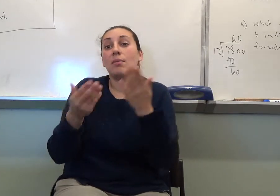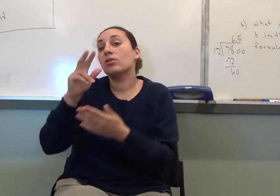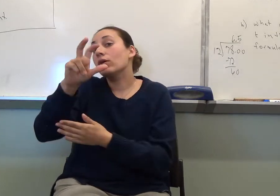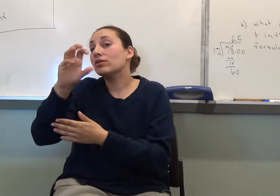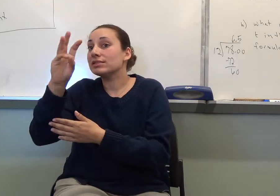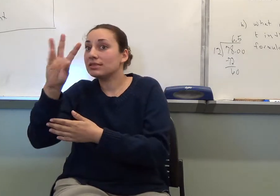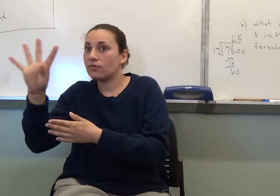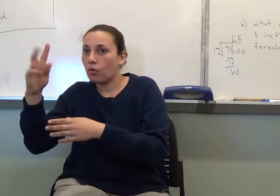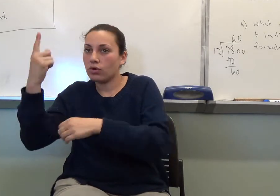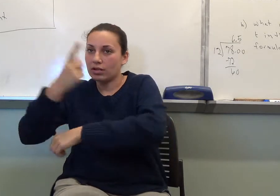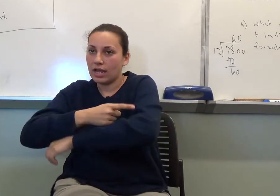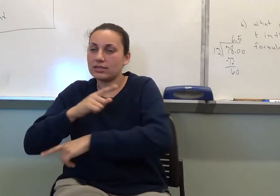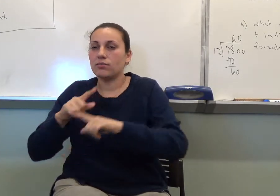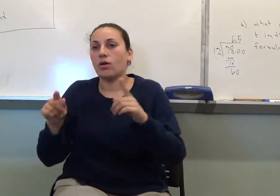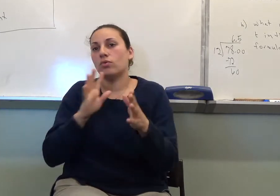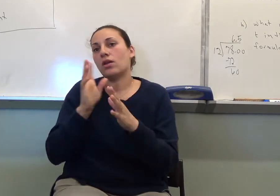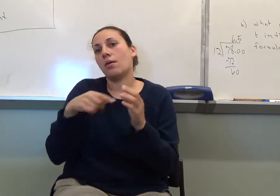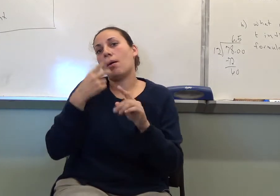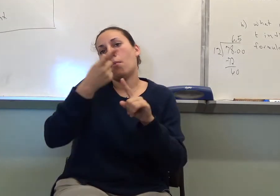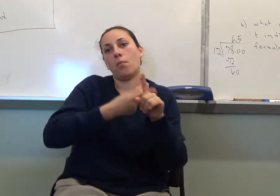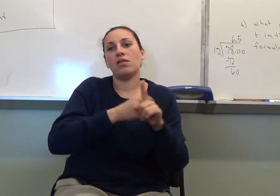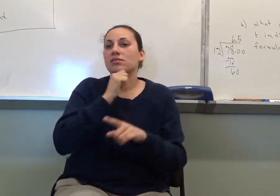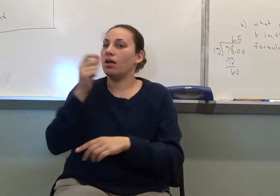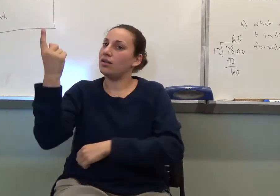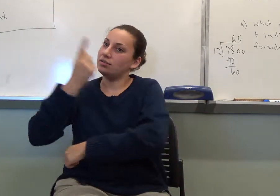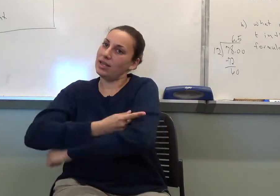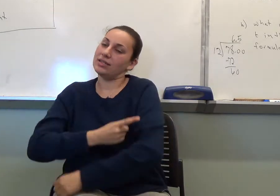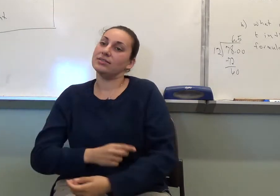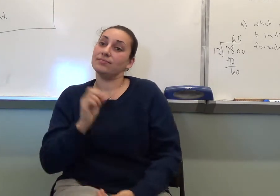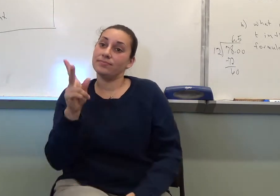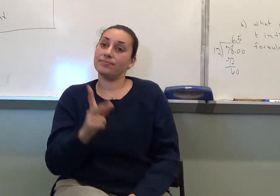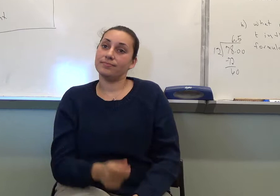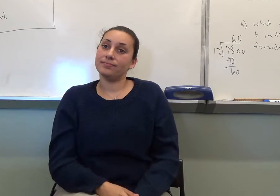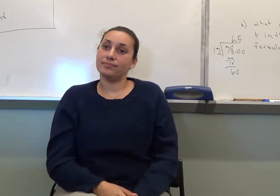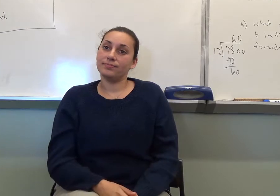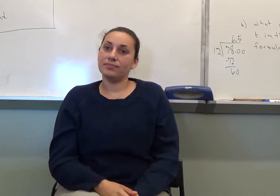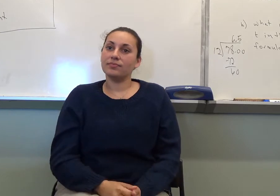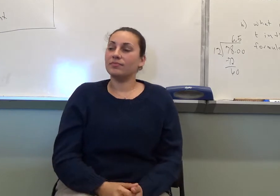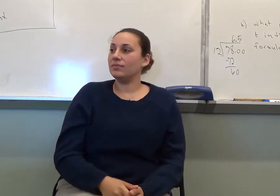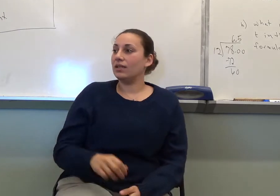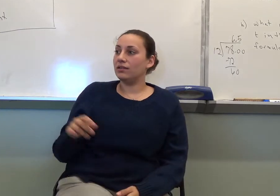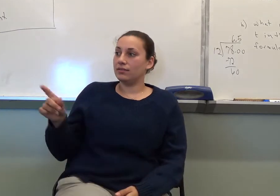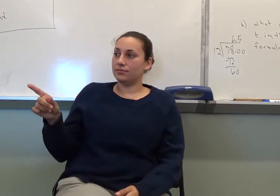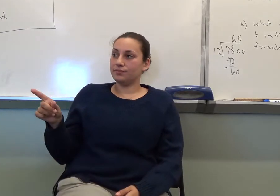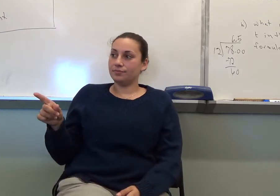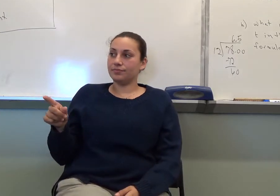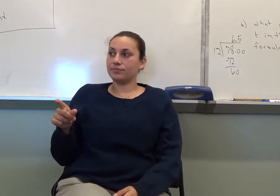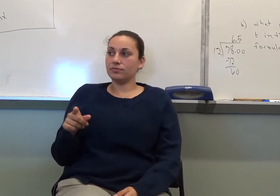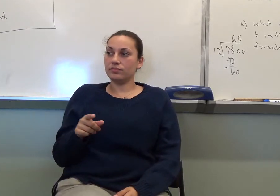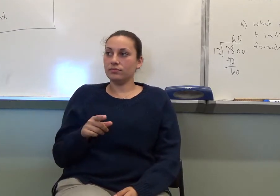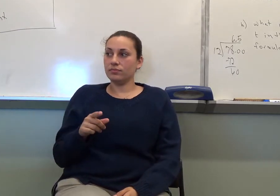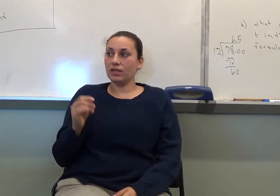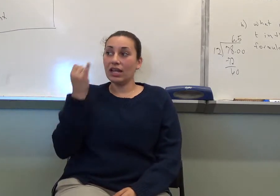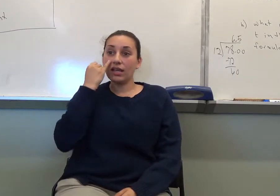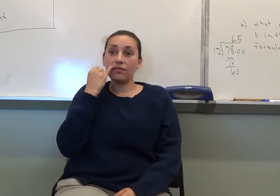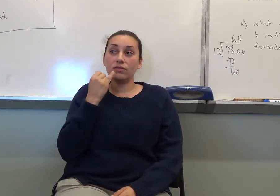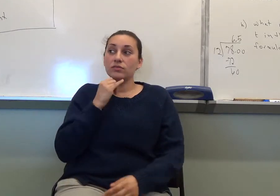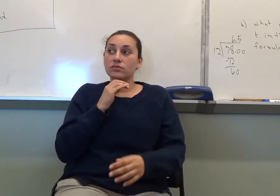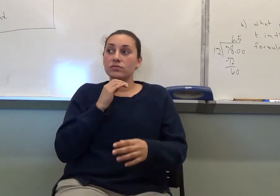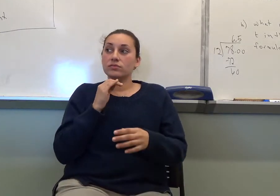days, we're talking about months. Well, if you want like 79 months, you start getting a repeater Right, eventually. yeah. So what do you do in the case